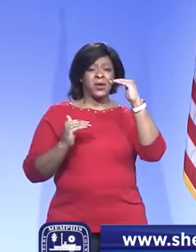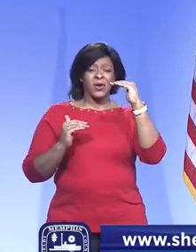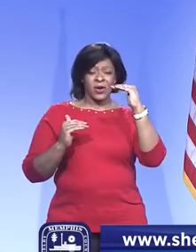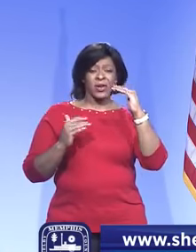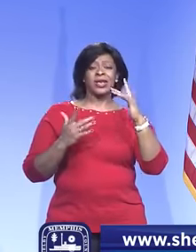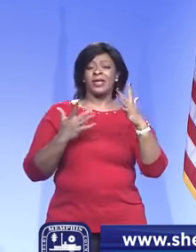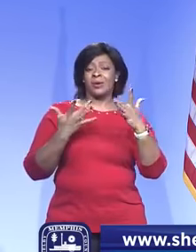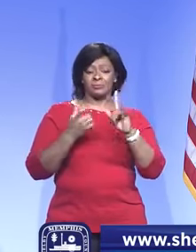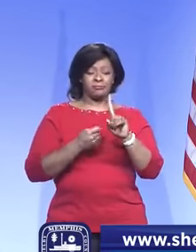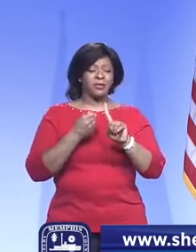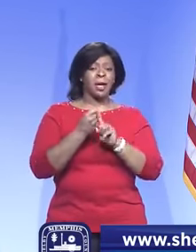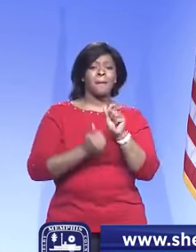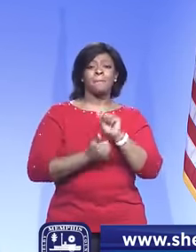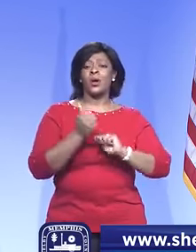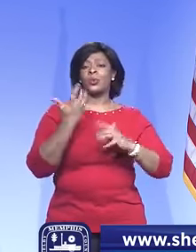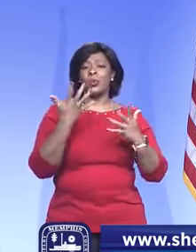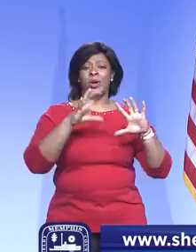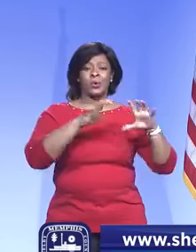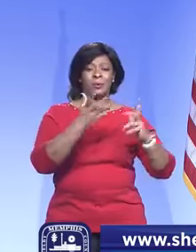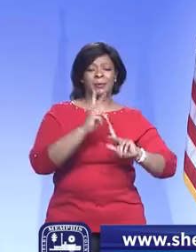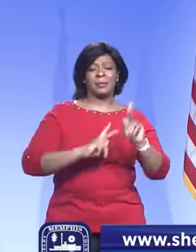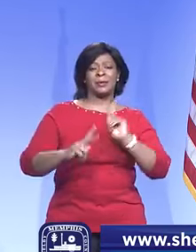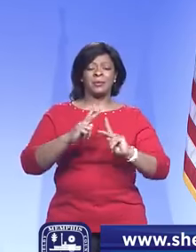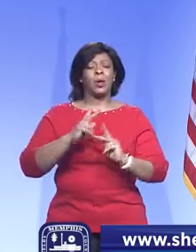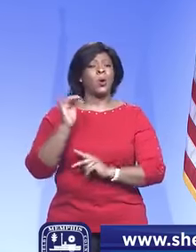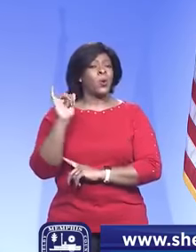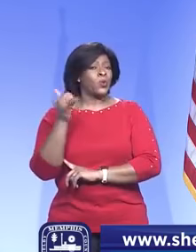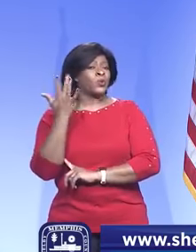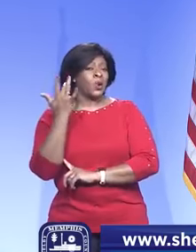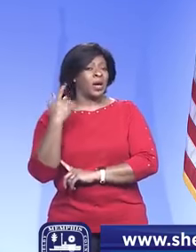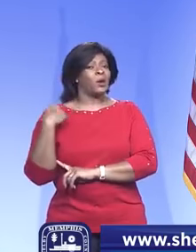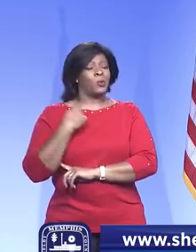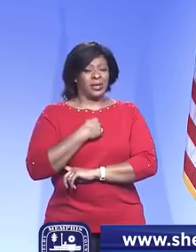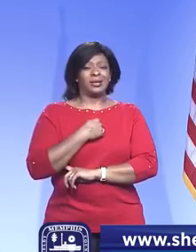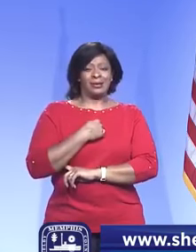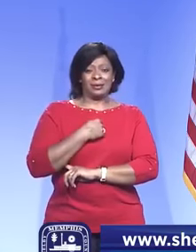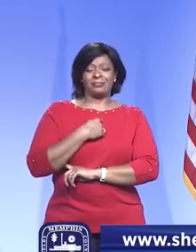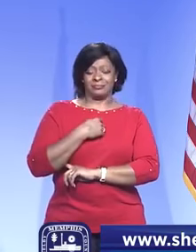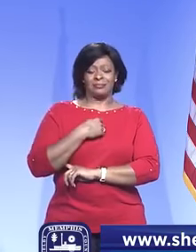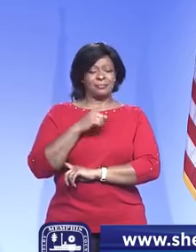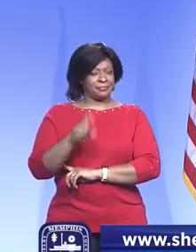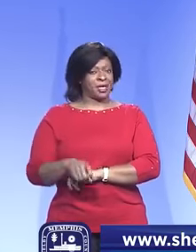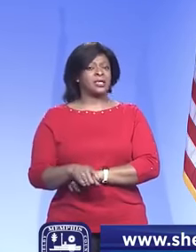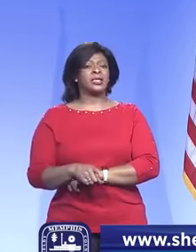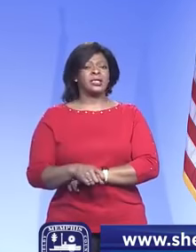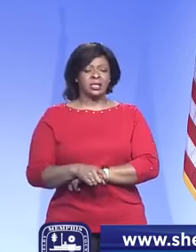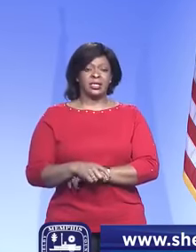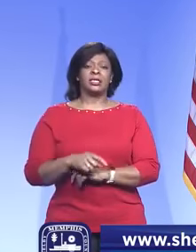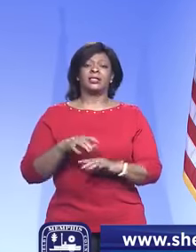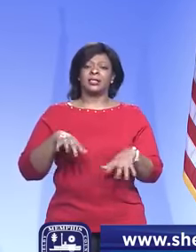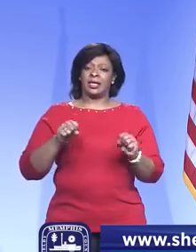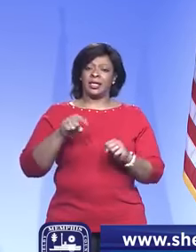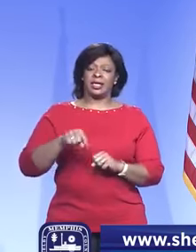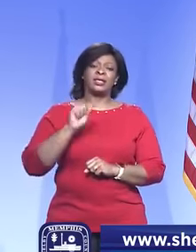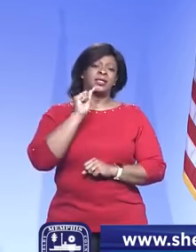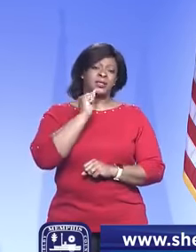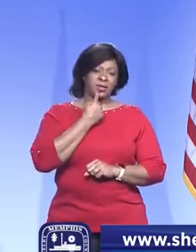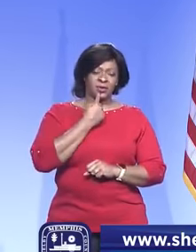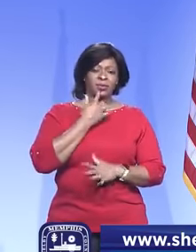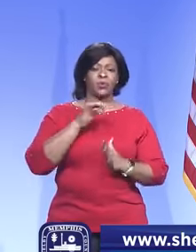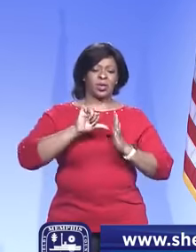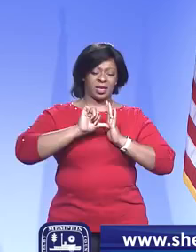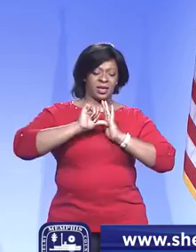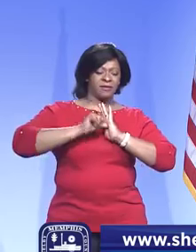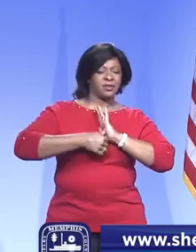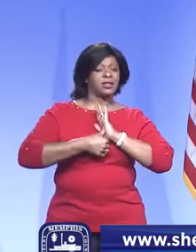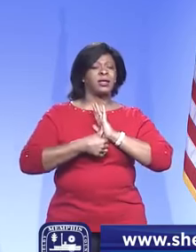exists and why we really are very serious about